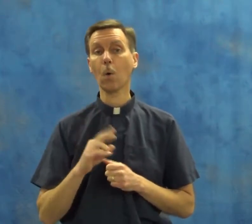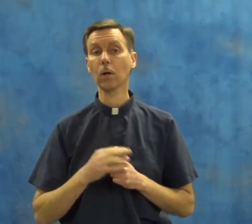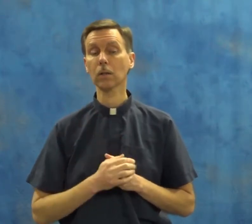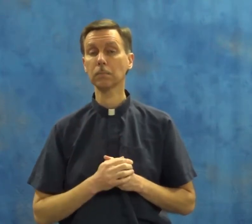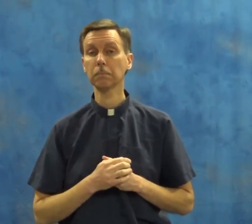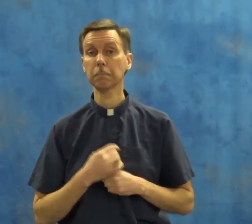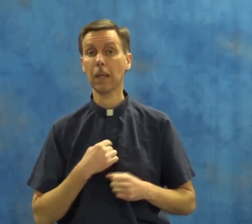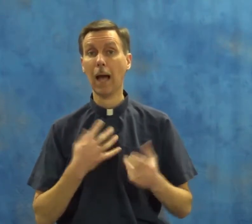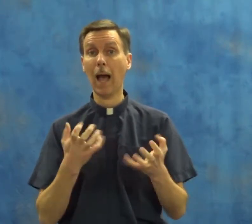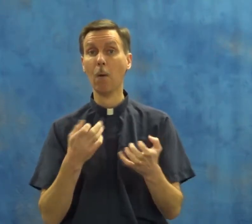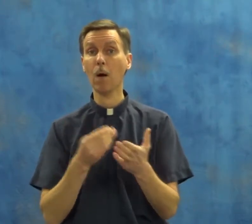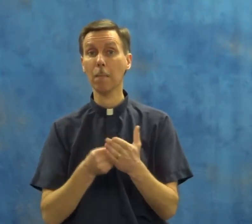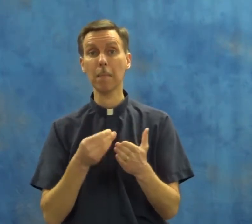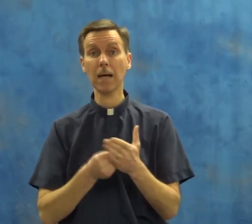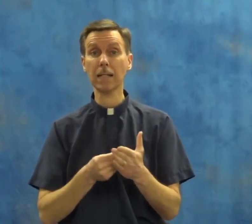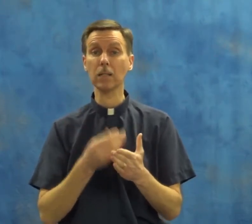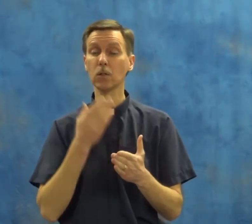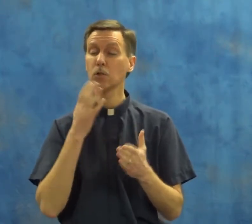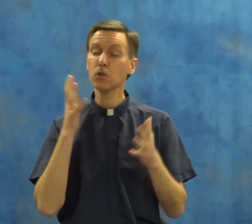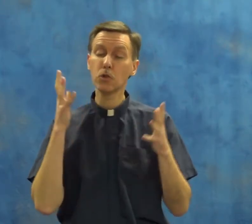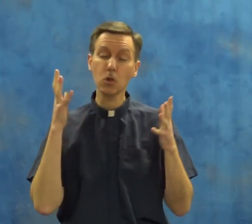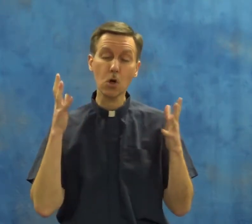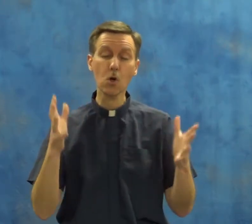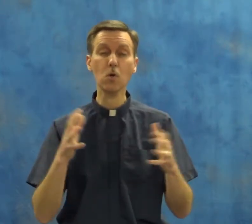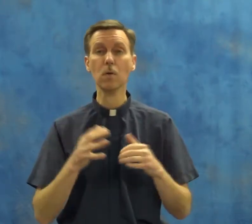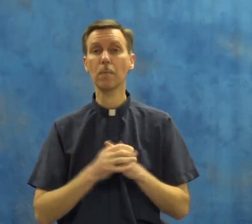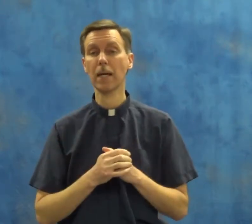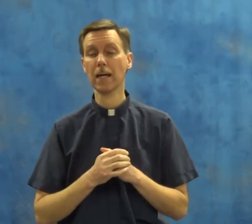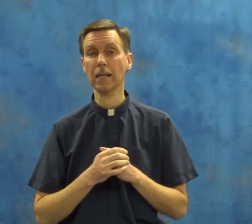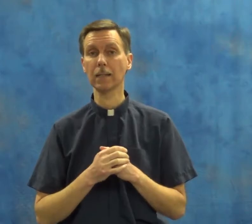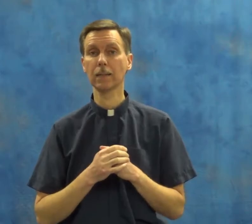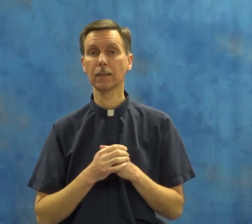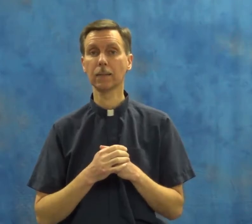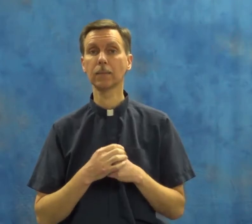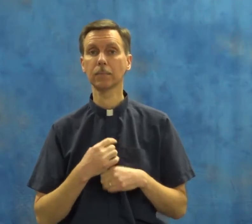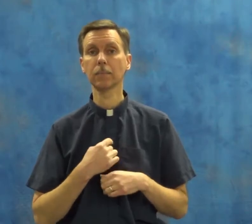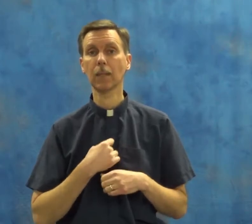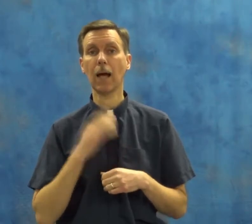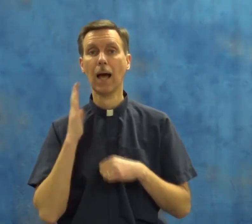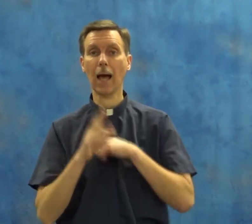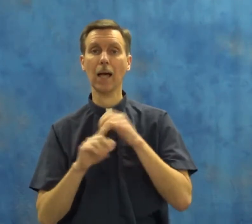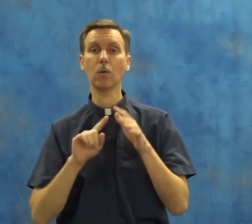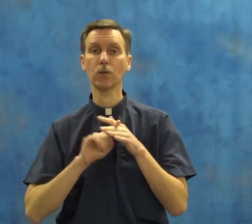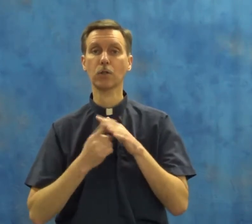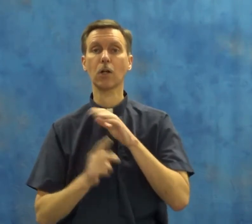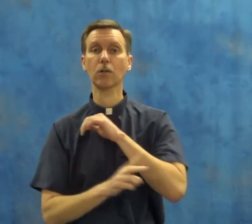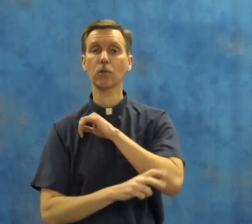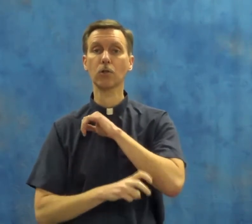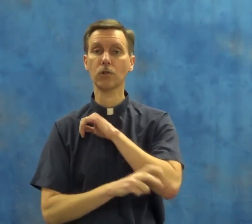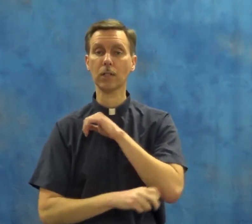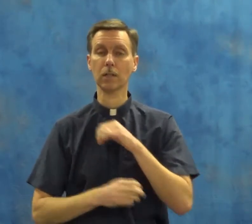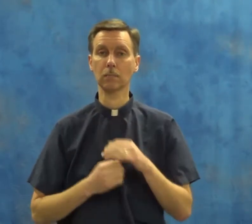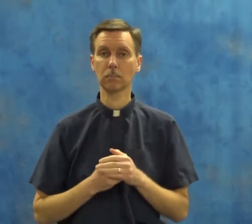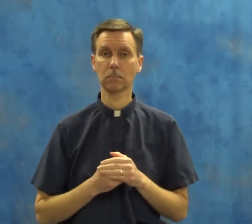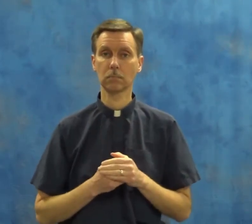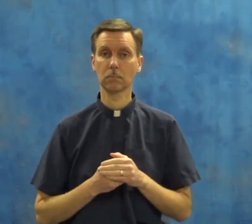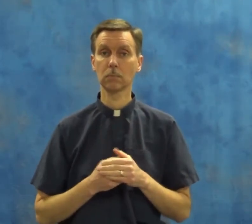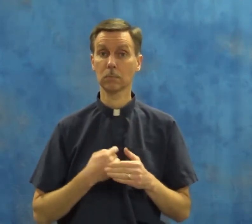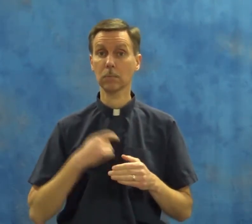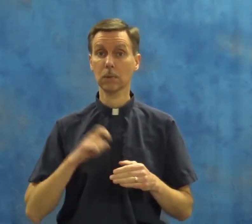Or I want money so bad, I will start to steal.